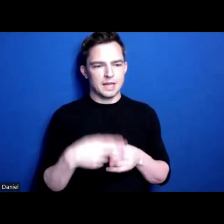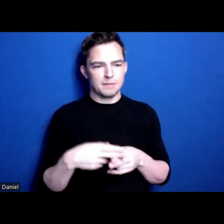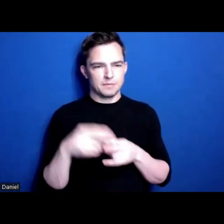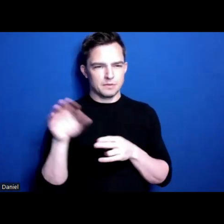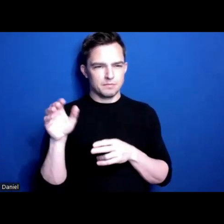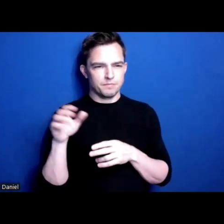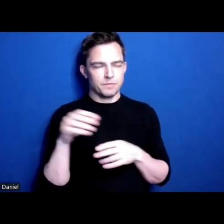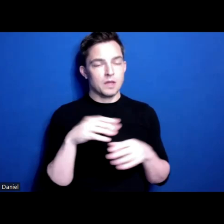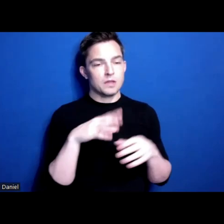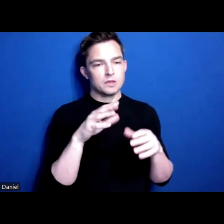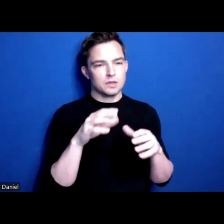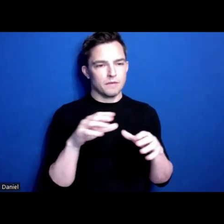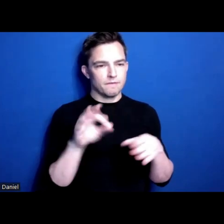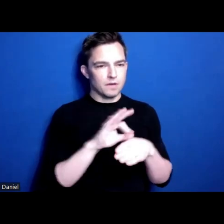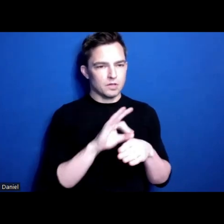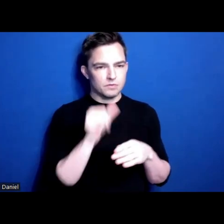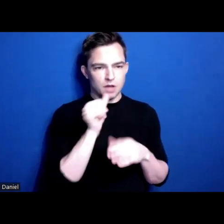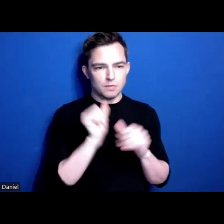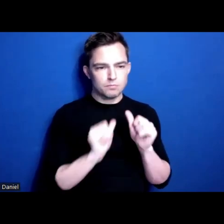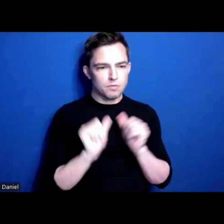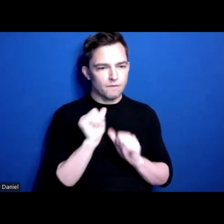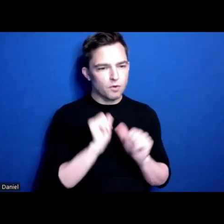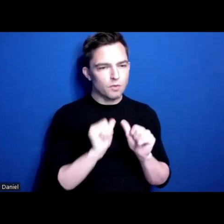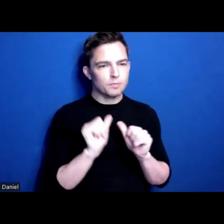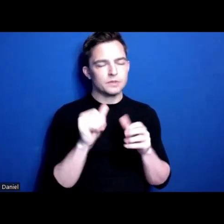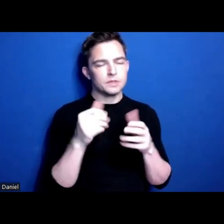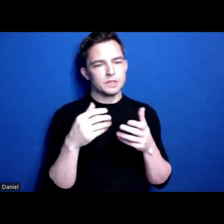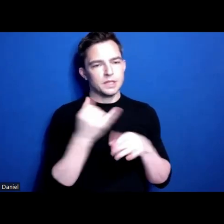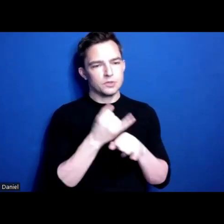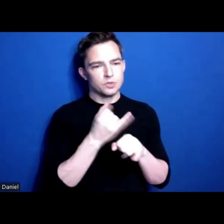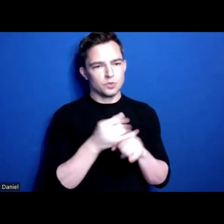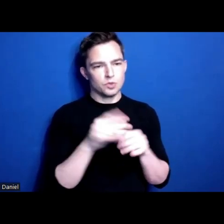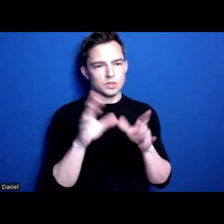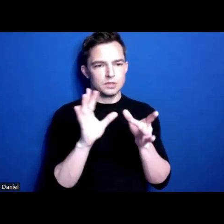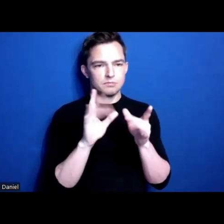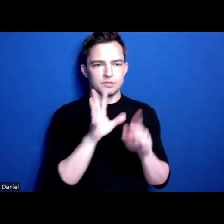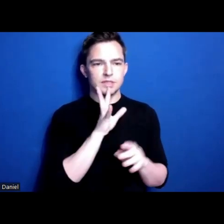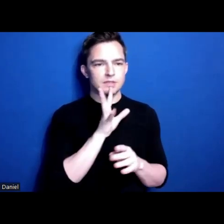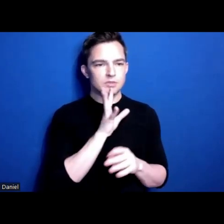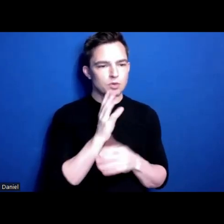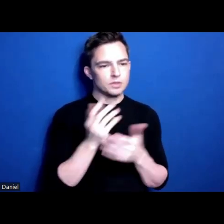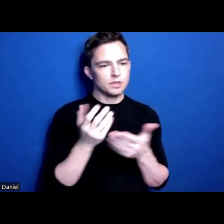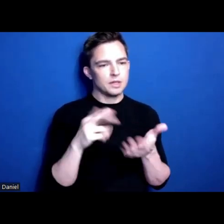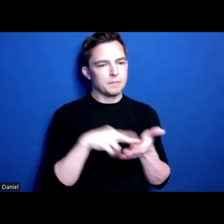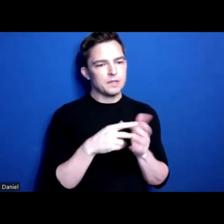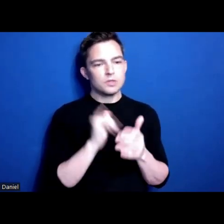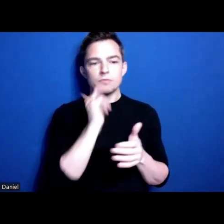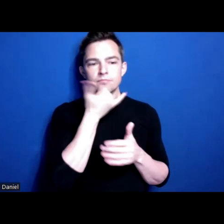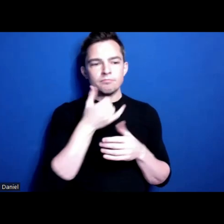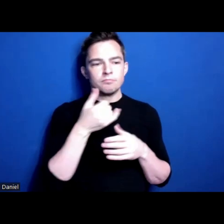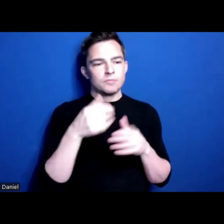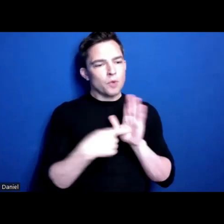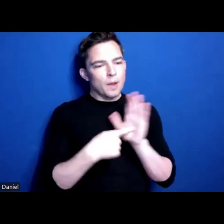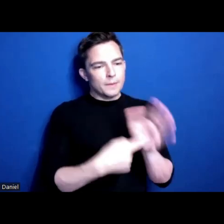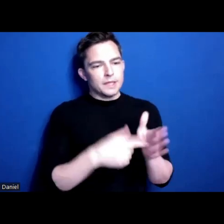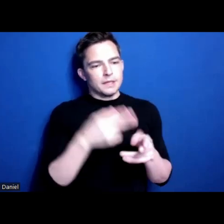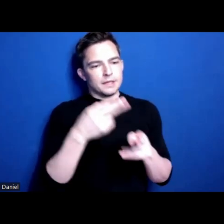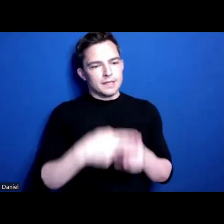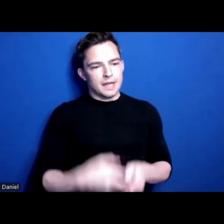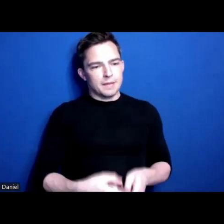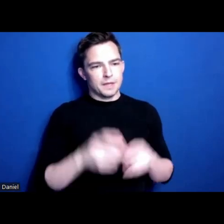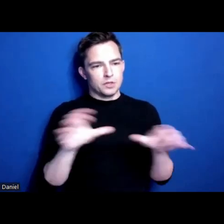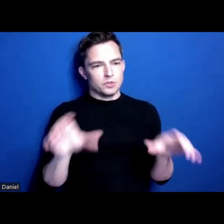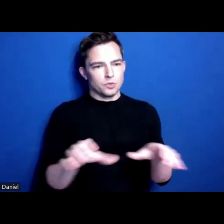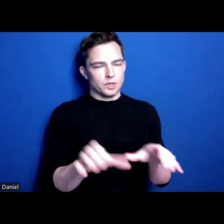of non-performative institutional discourse is to misrepresent naming as doing. This is why they